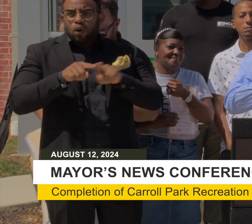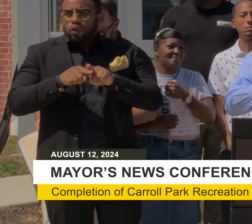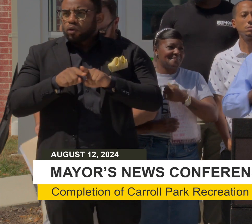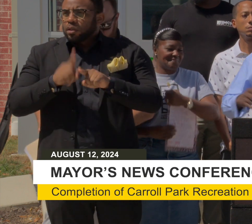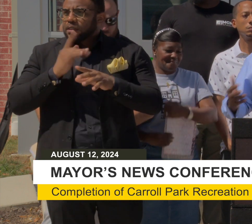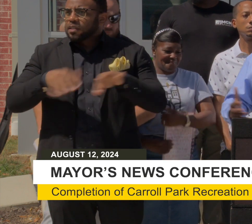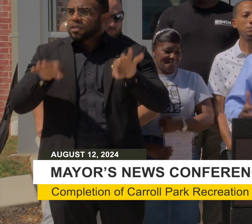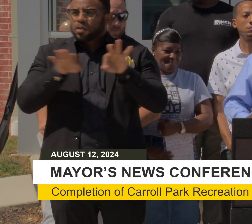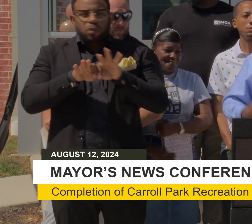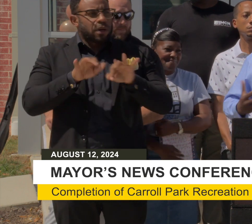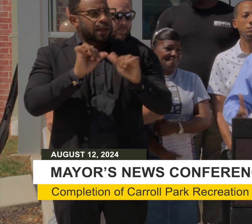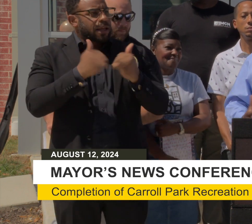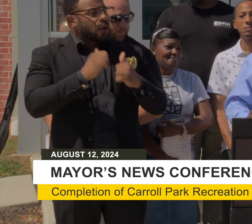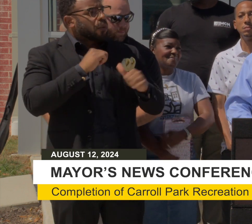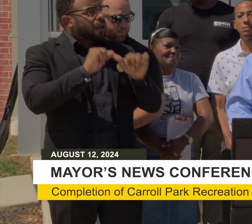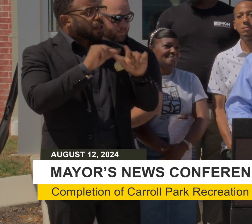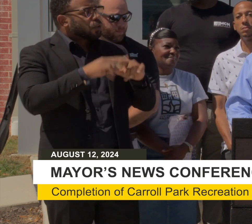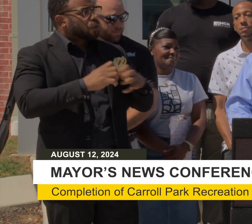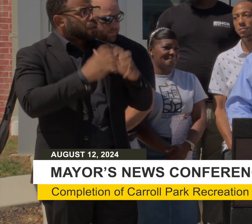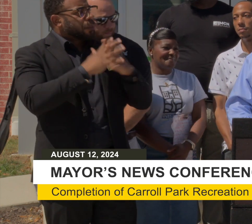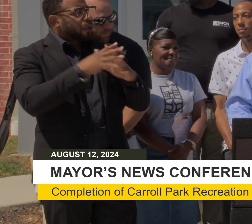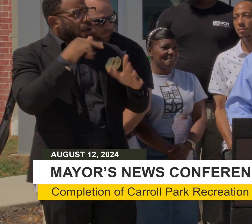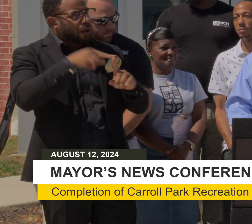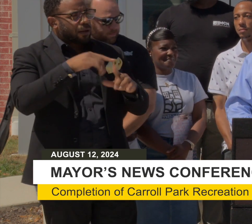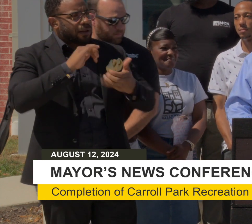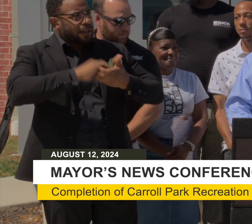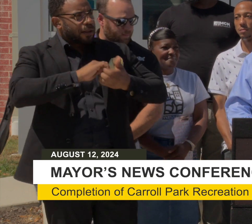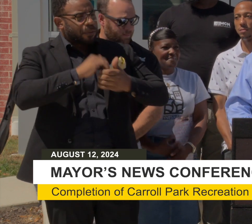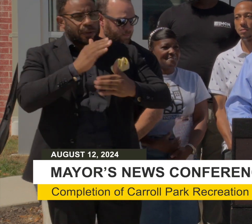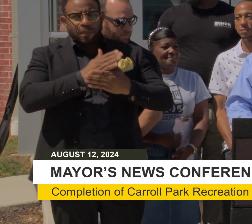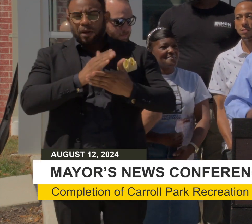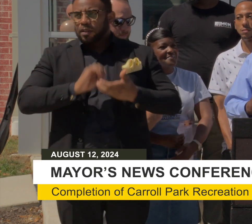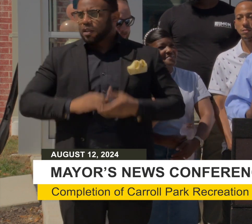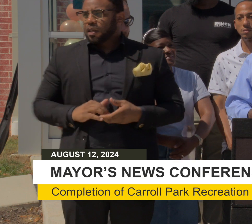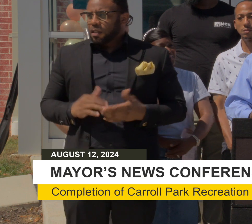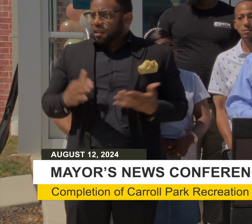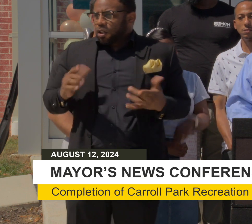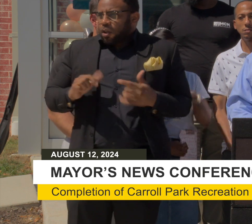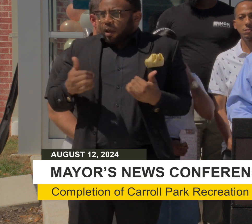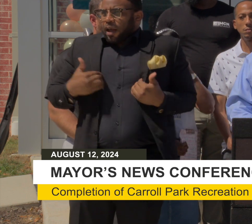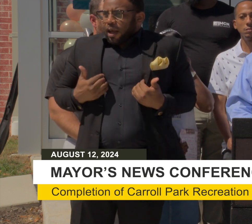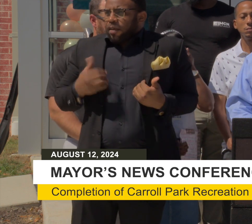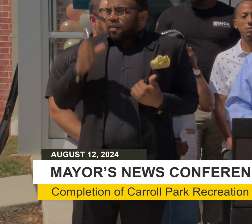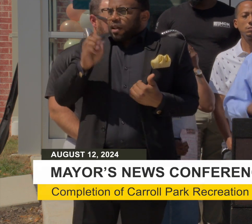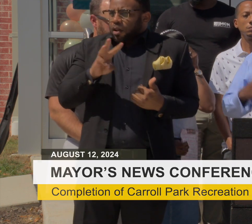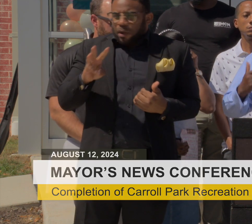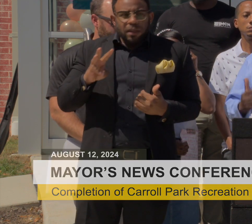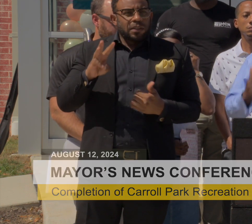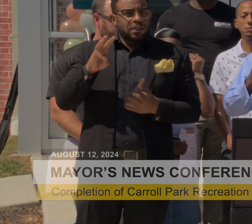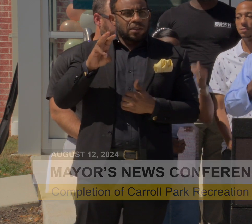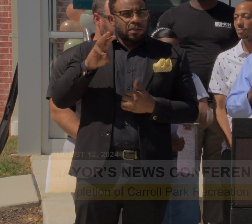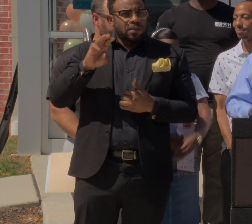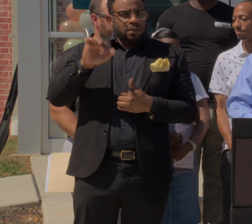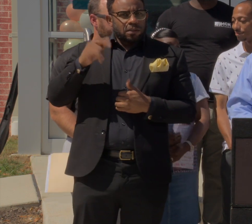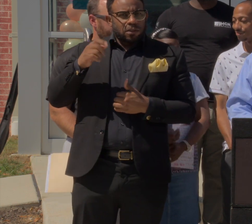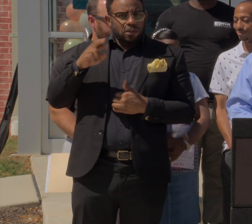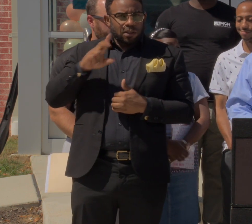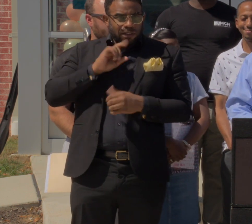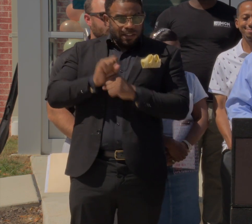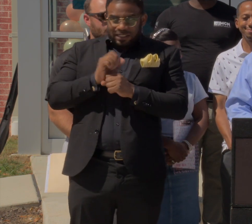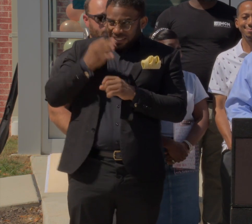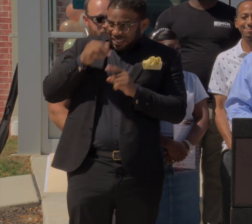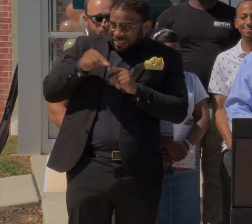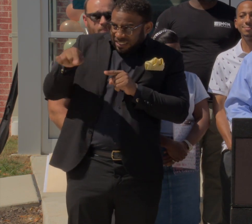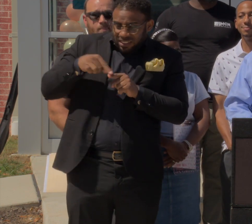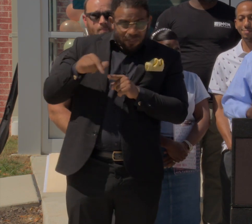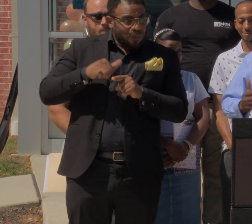it is important as an agency that we continue to build on our collaboration partnerships. And so to have Southwest Charter that's literally walking distance